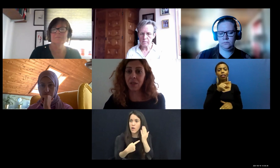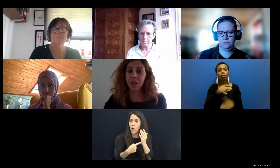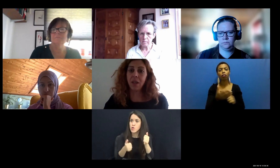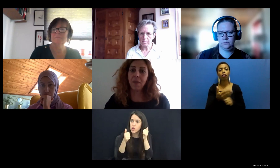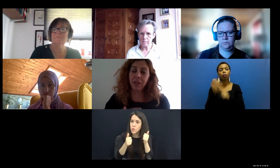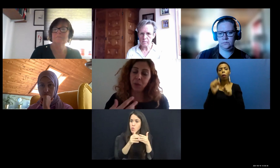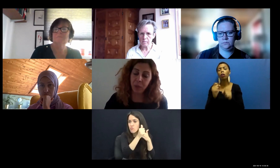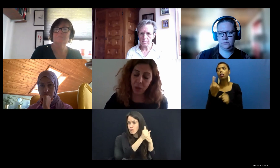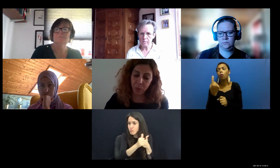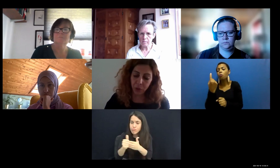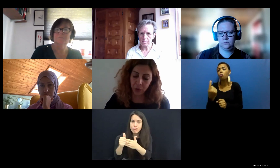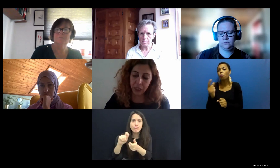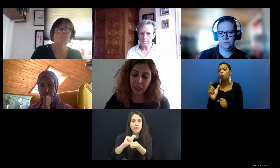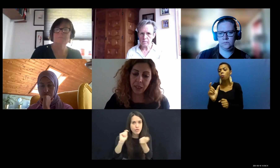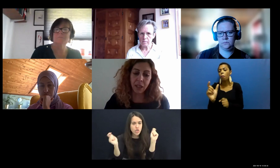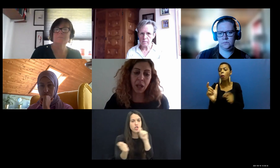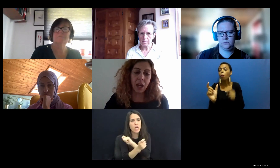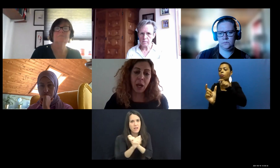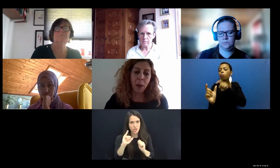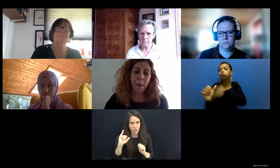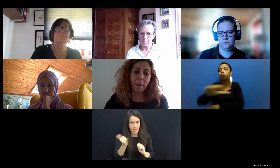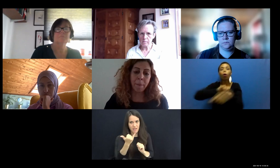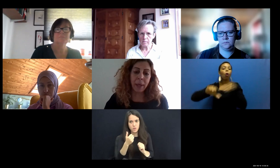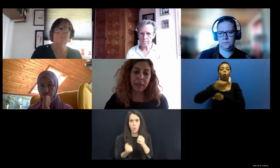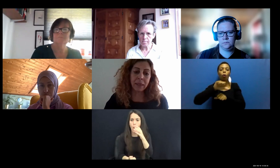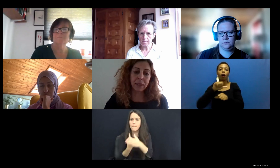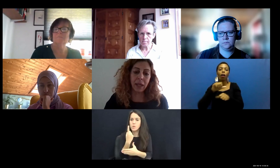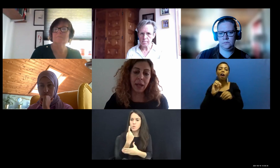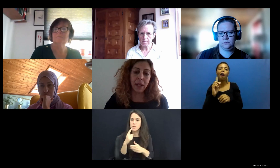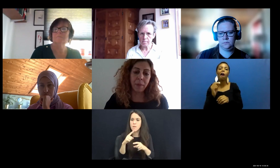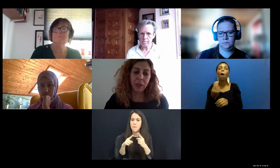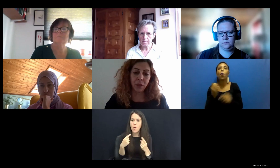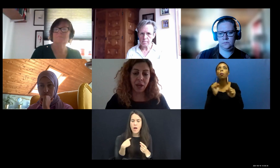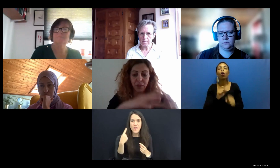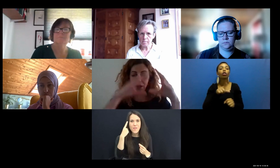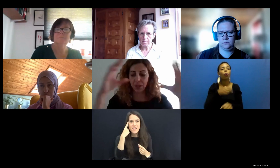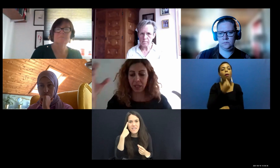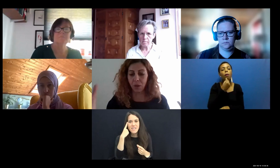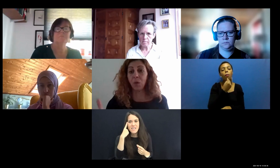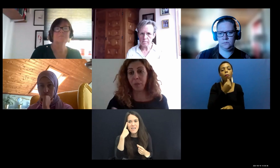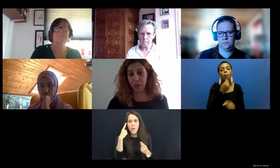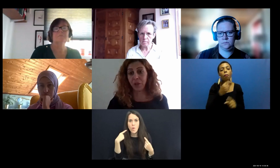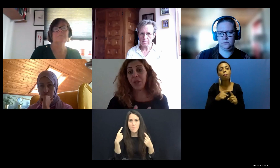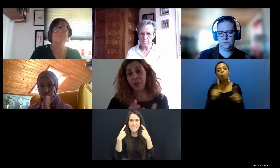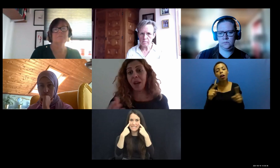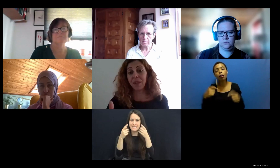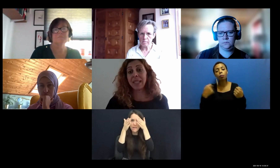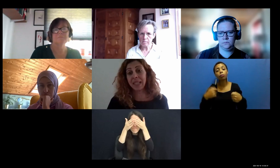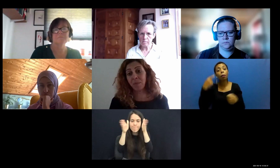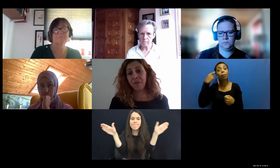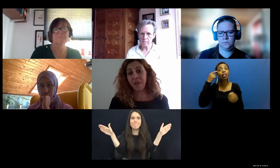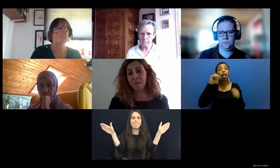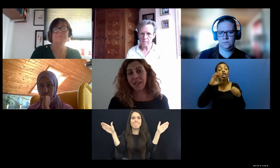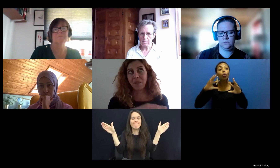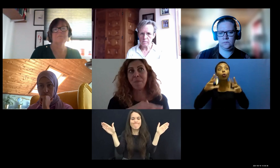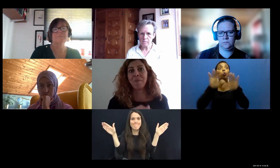change. There could be an opportunity, but you have to kind of see the whole picture. You need to have